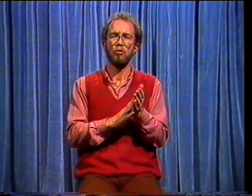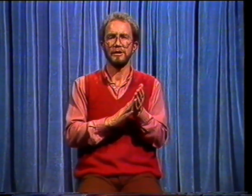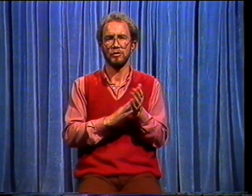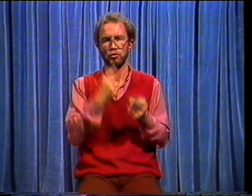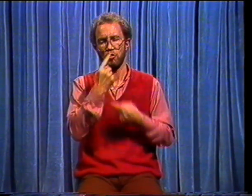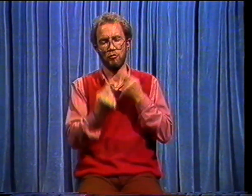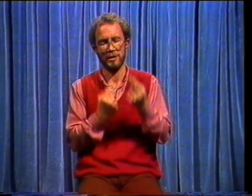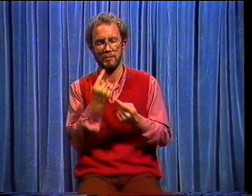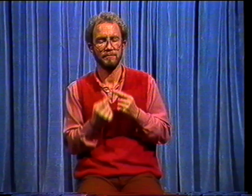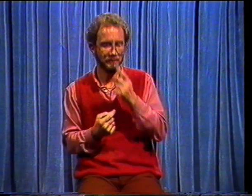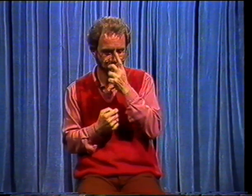story.